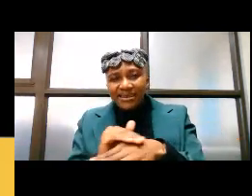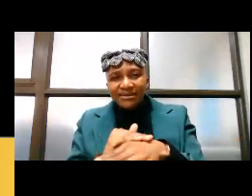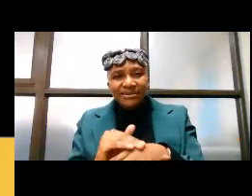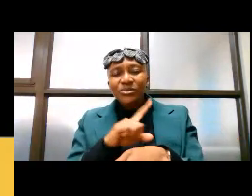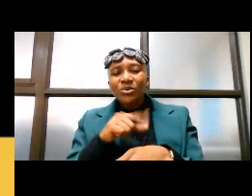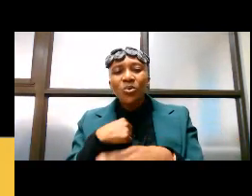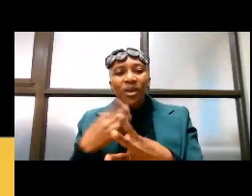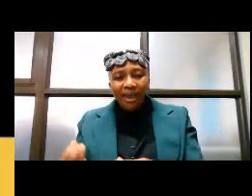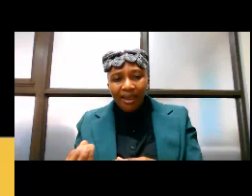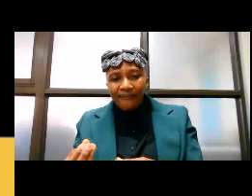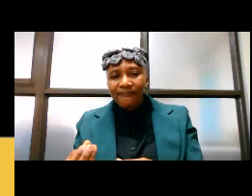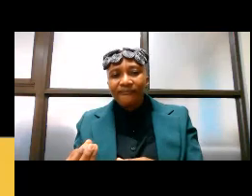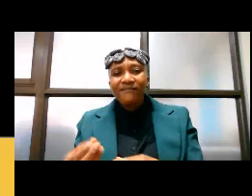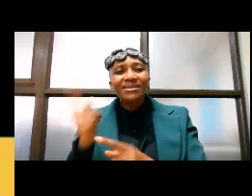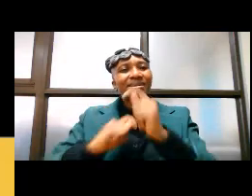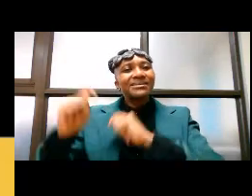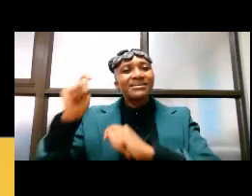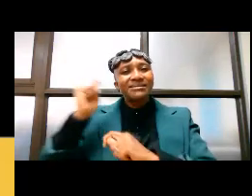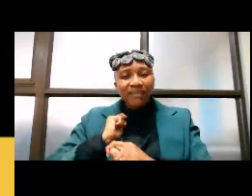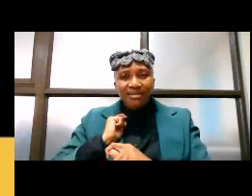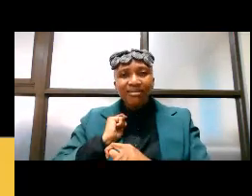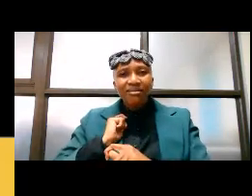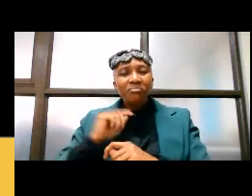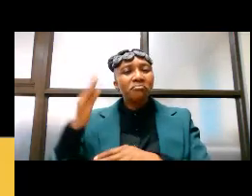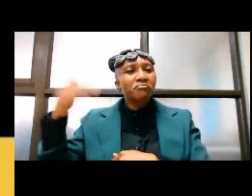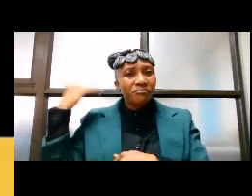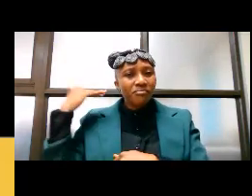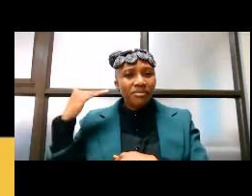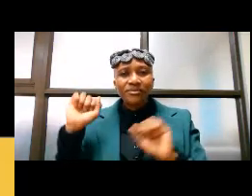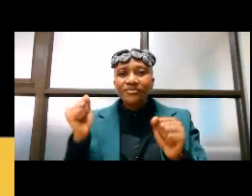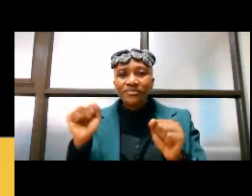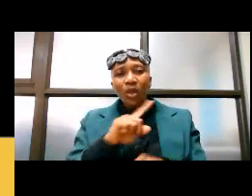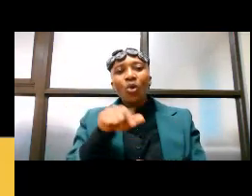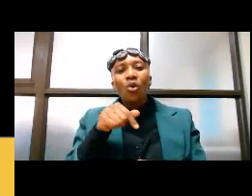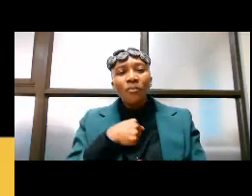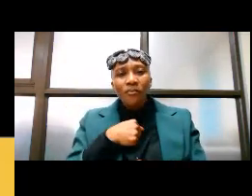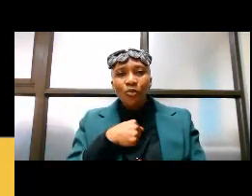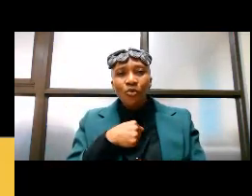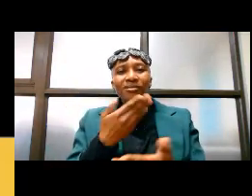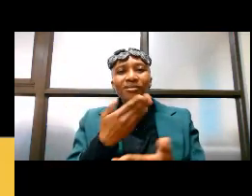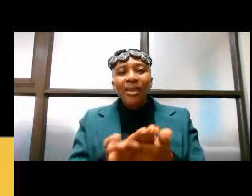of. And to expand your